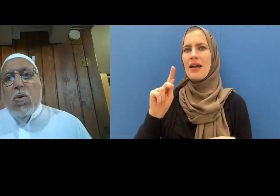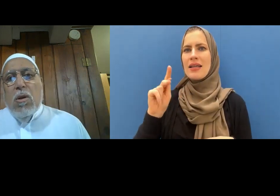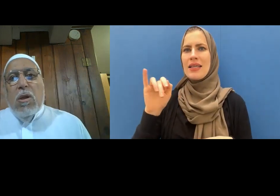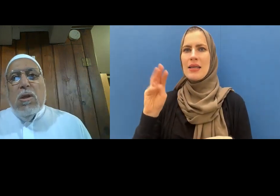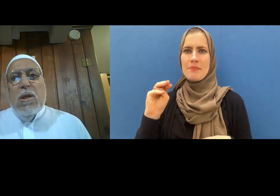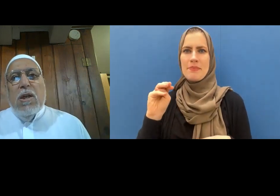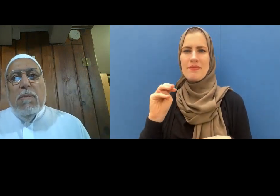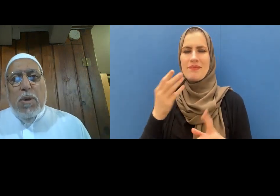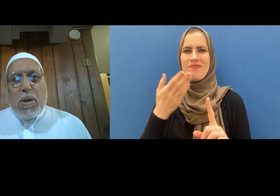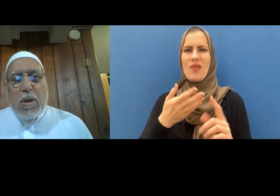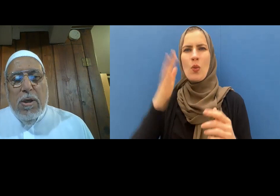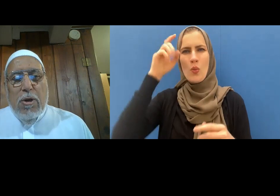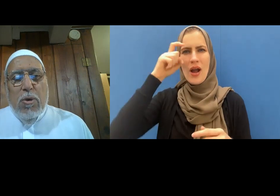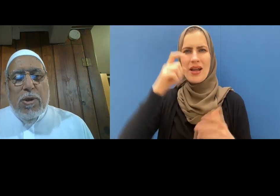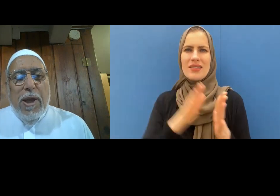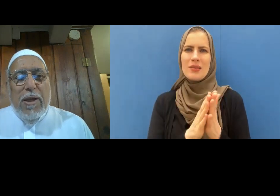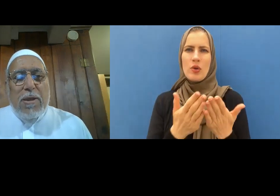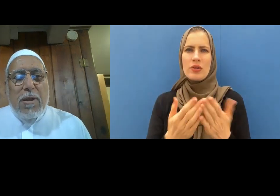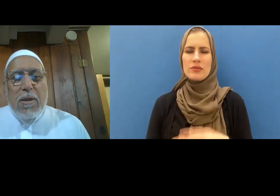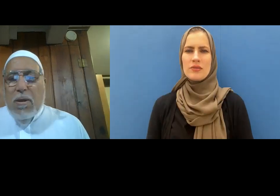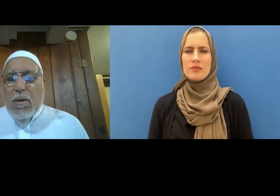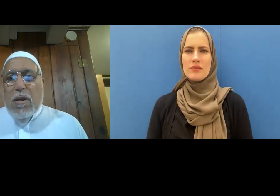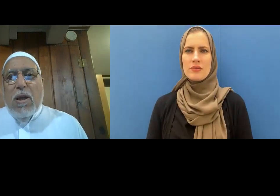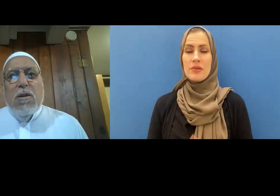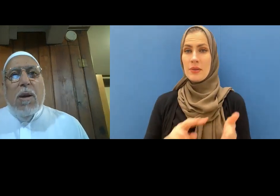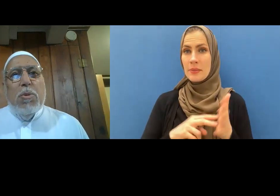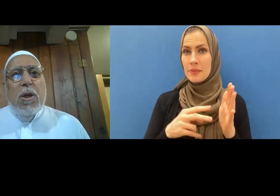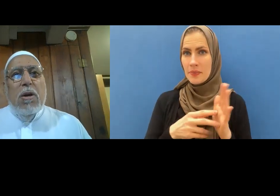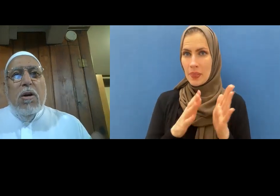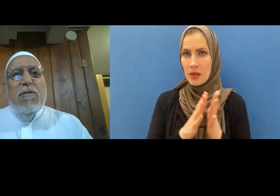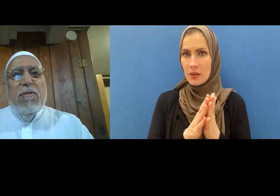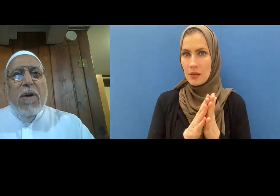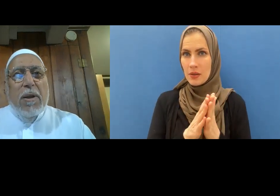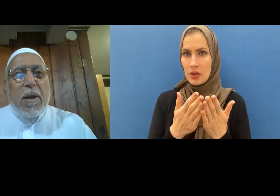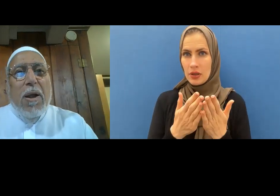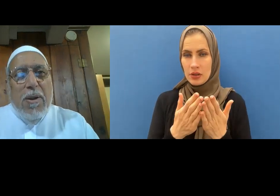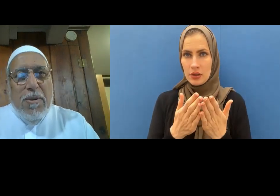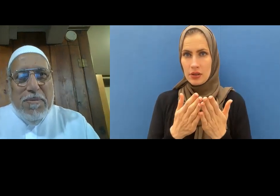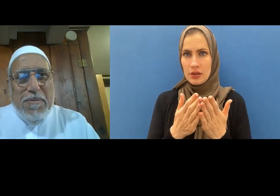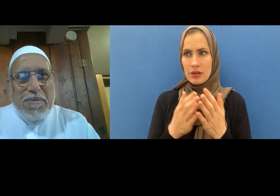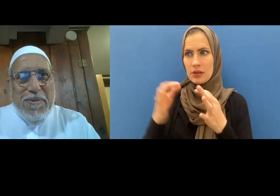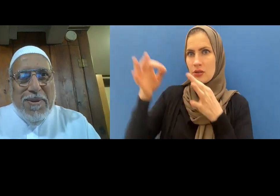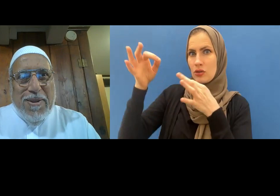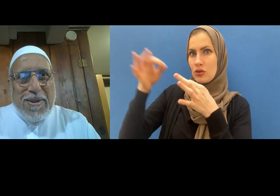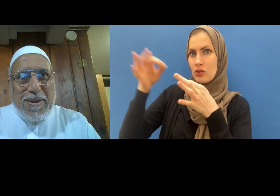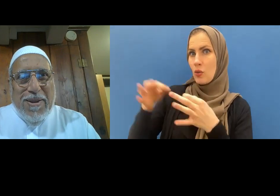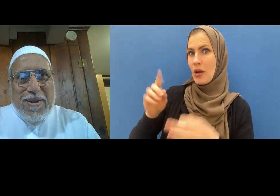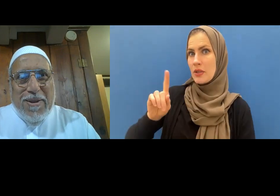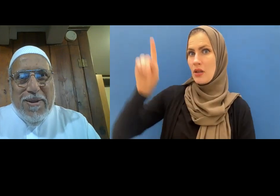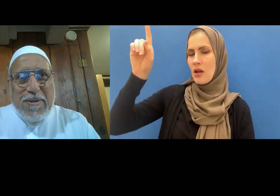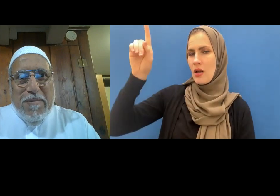So this is a book who takes the description of Allah,